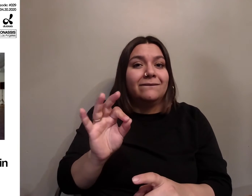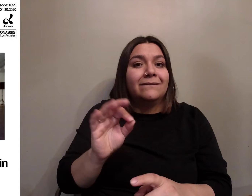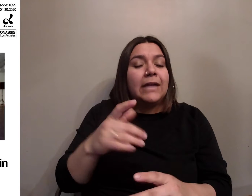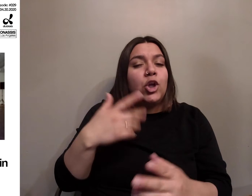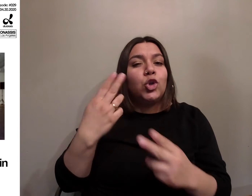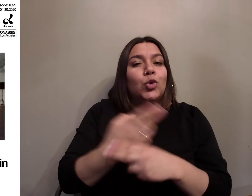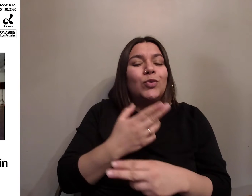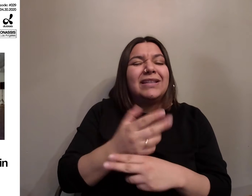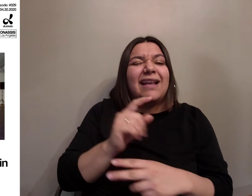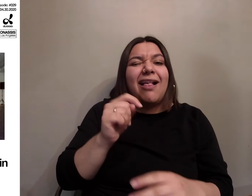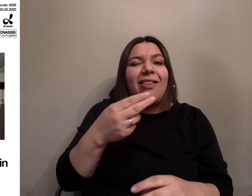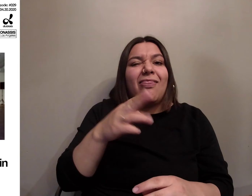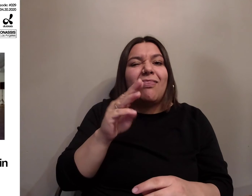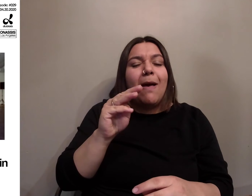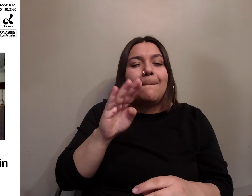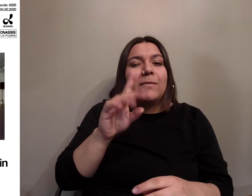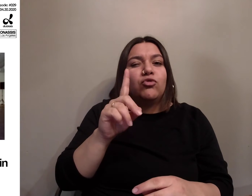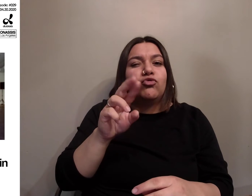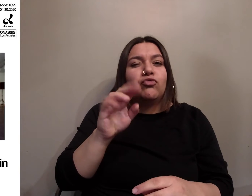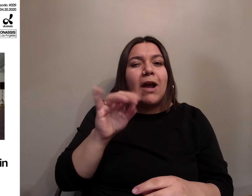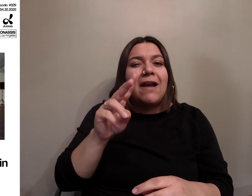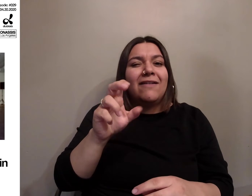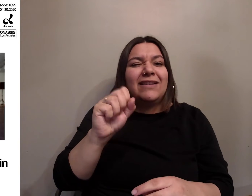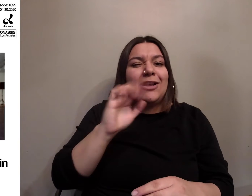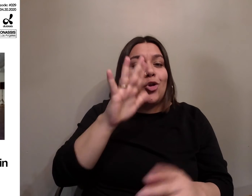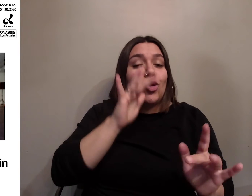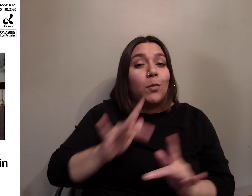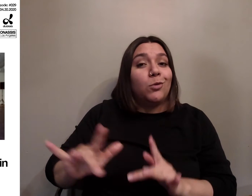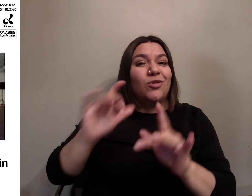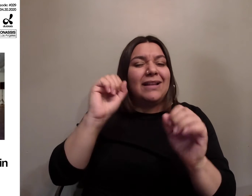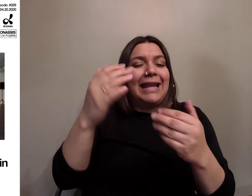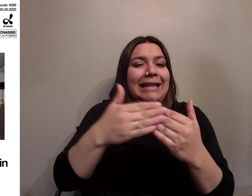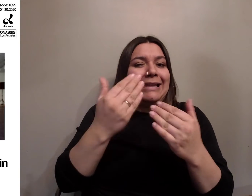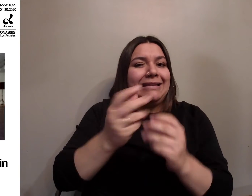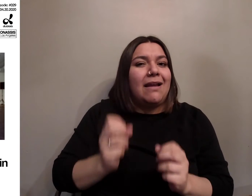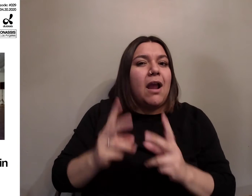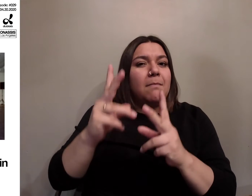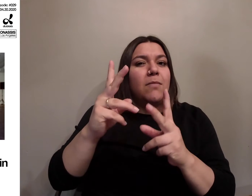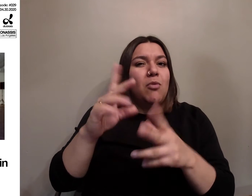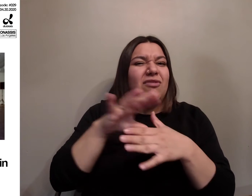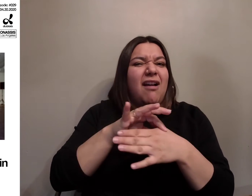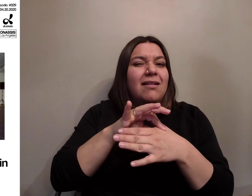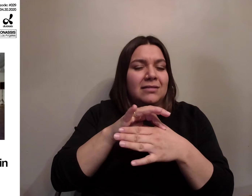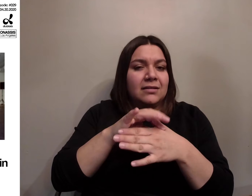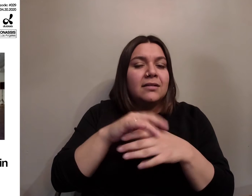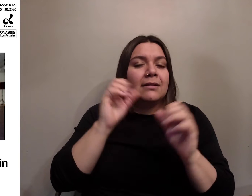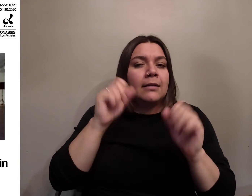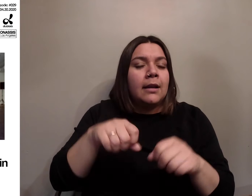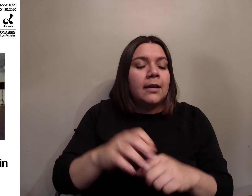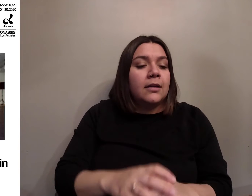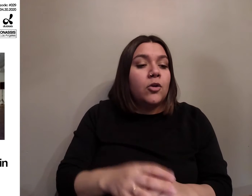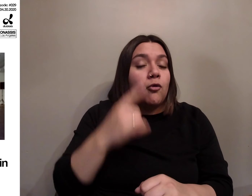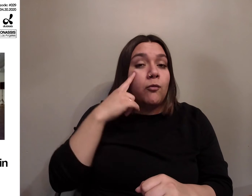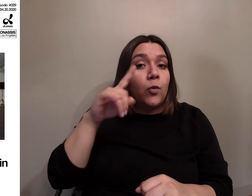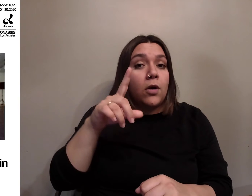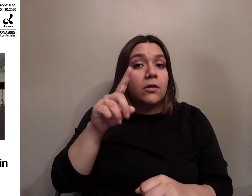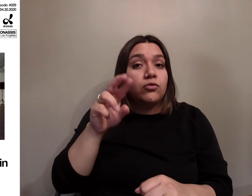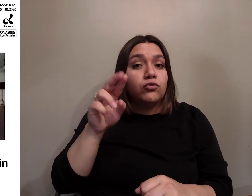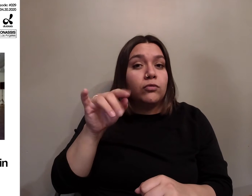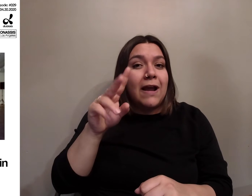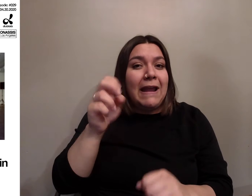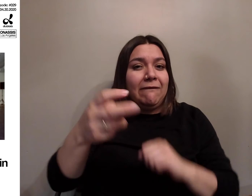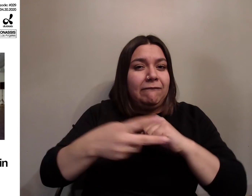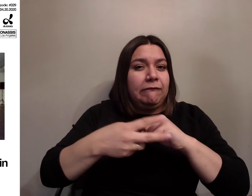also download any content that is presently on the drive, and they can also reorganize the archive in a way